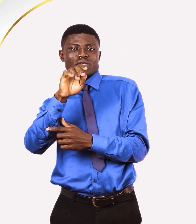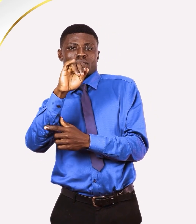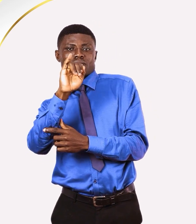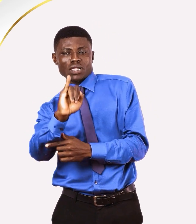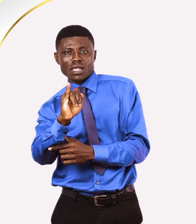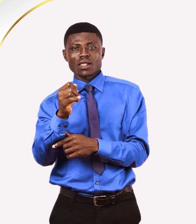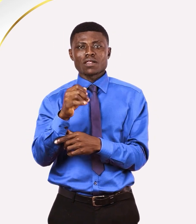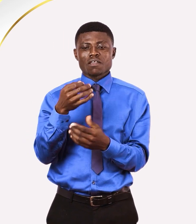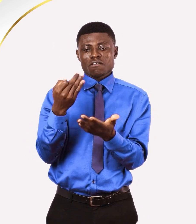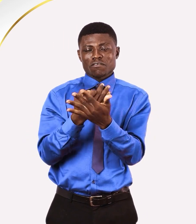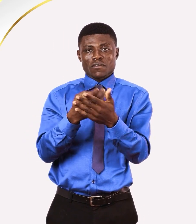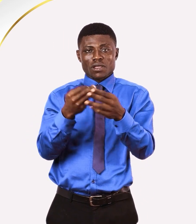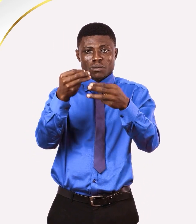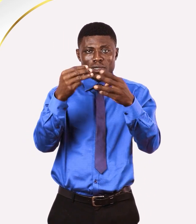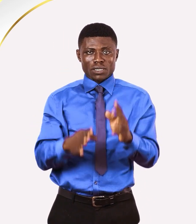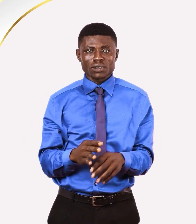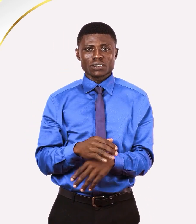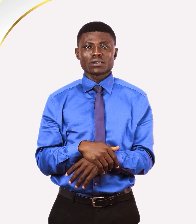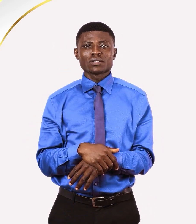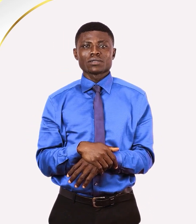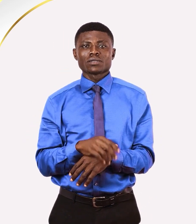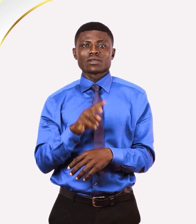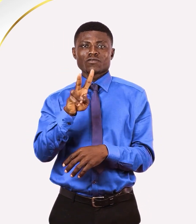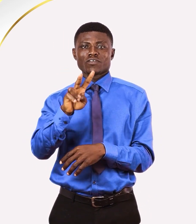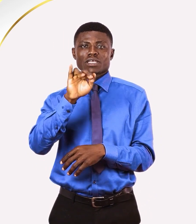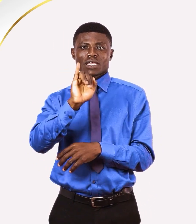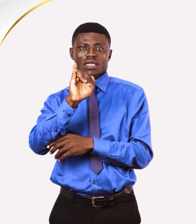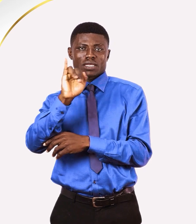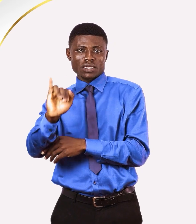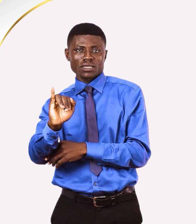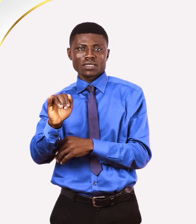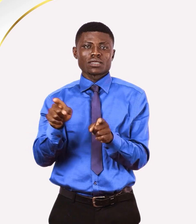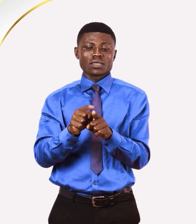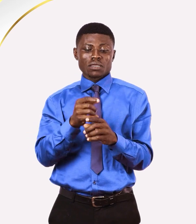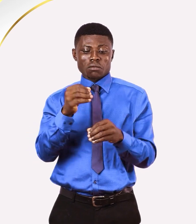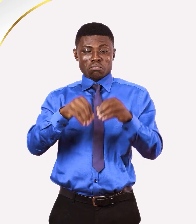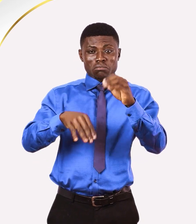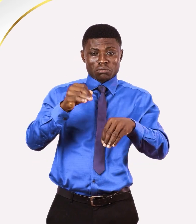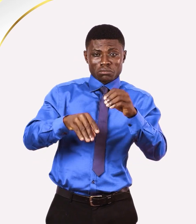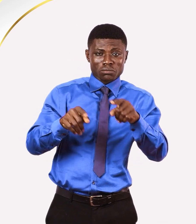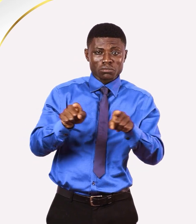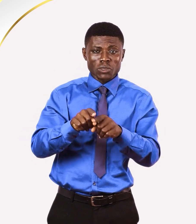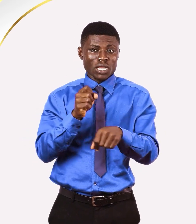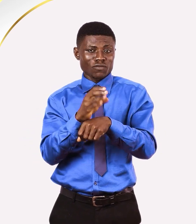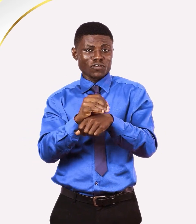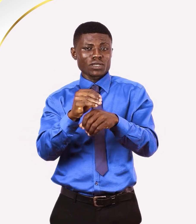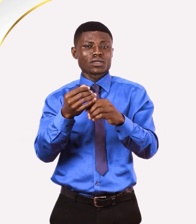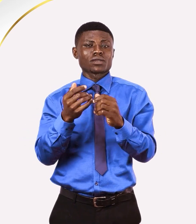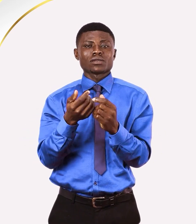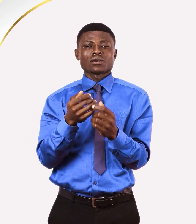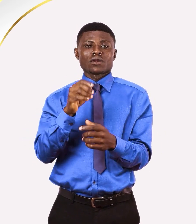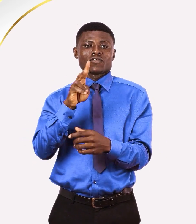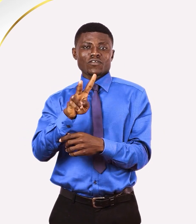Fund managers. VII. Investment